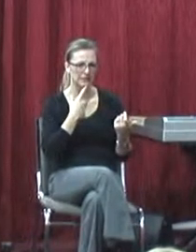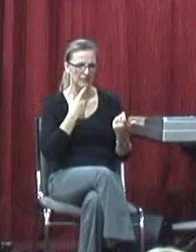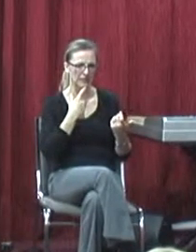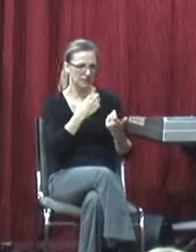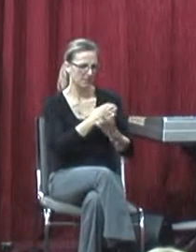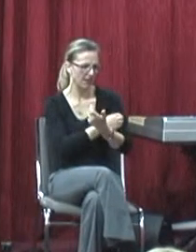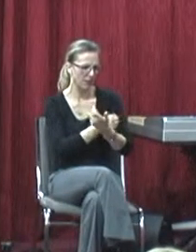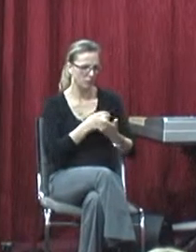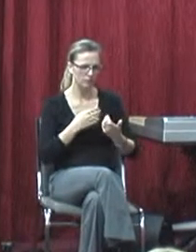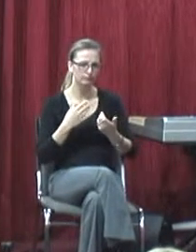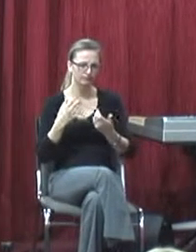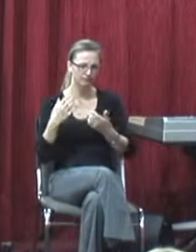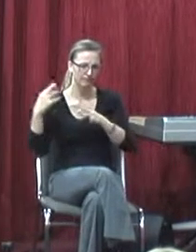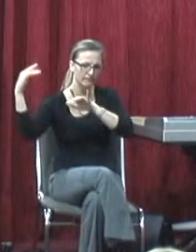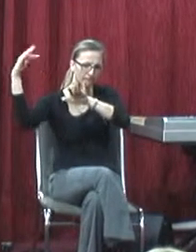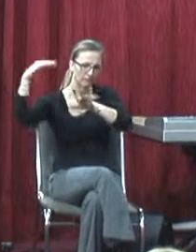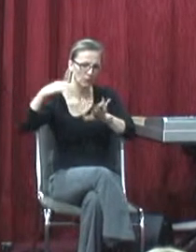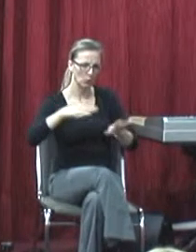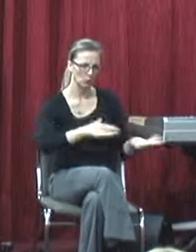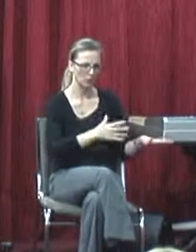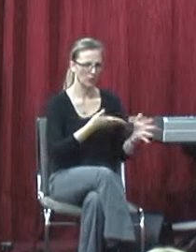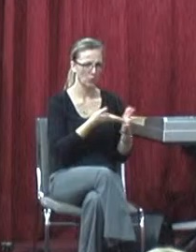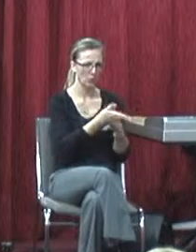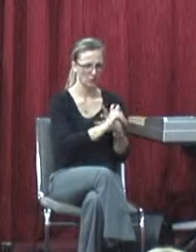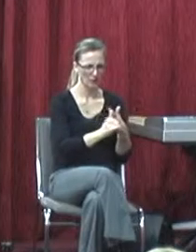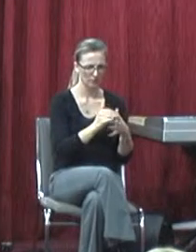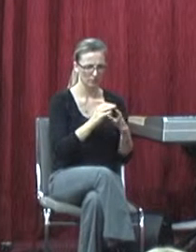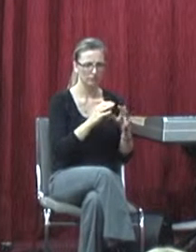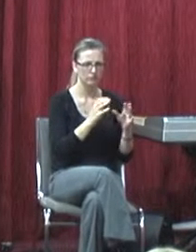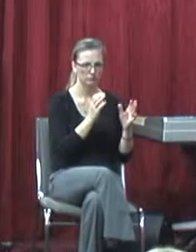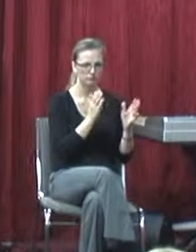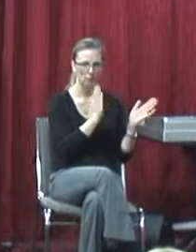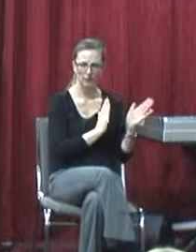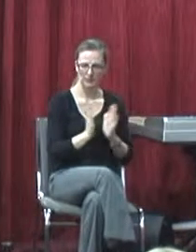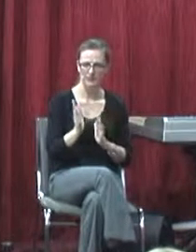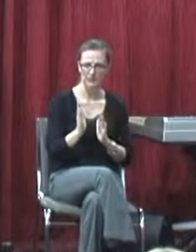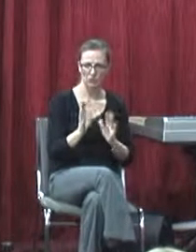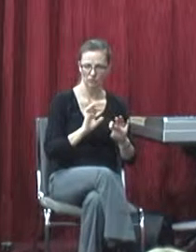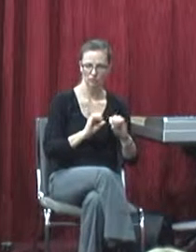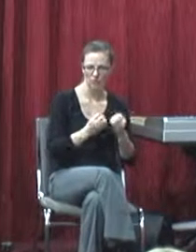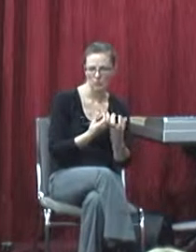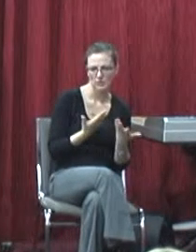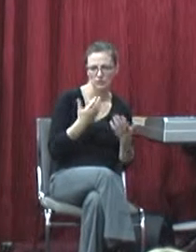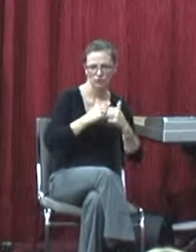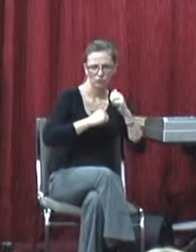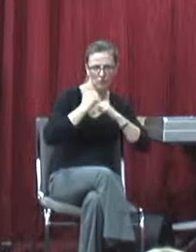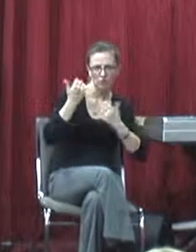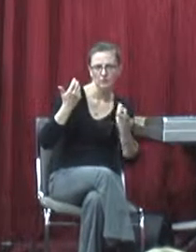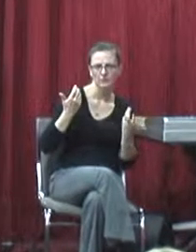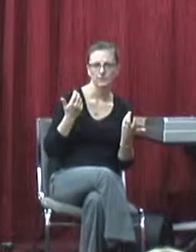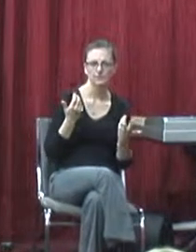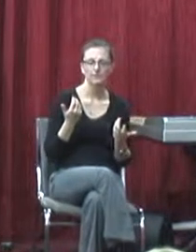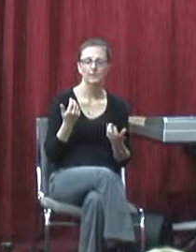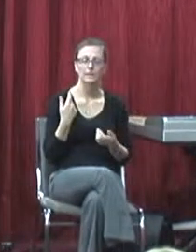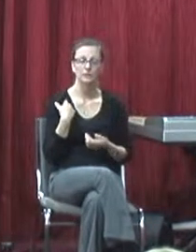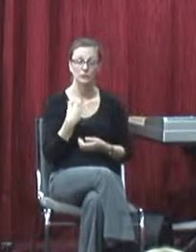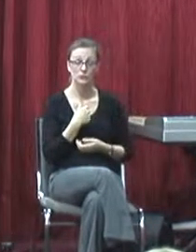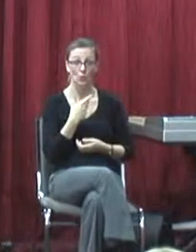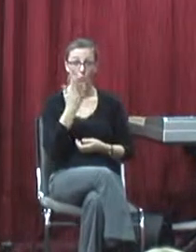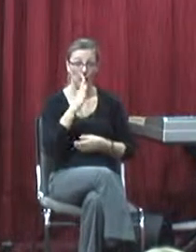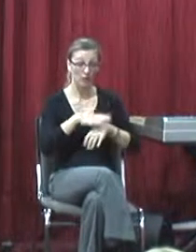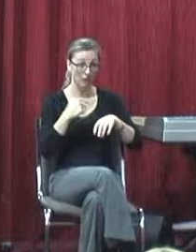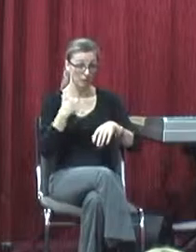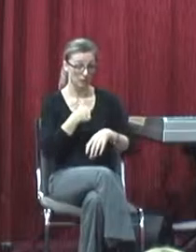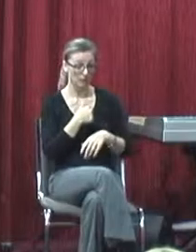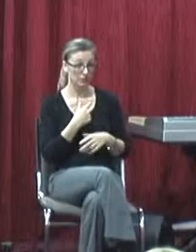flows through that organizational structure. So let me summarize so far what we've seen. God calls us to serve other people